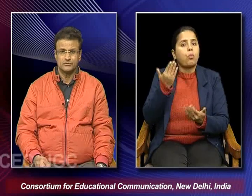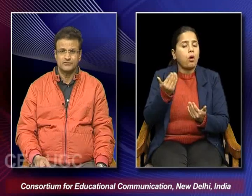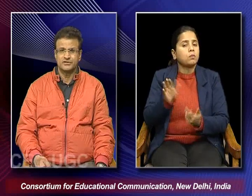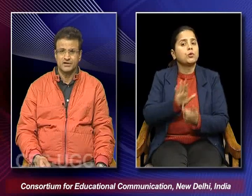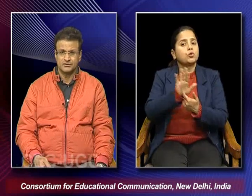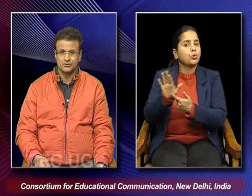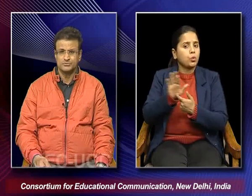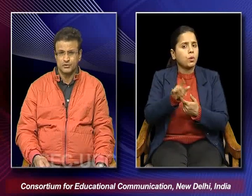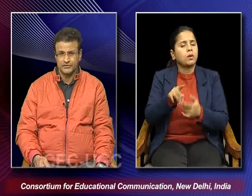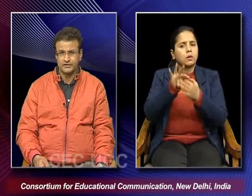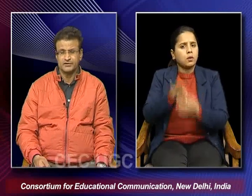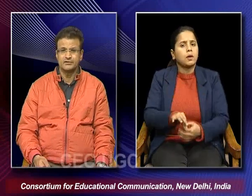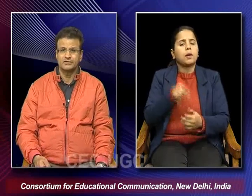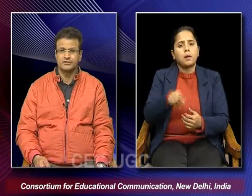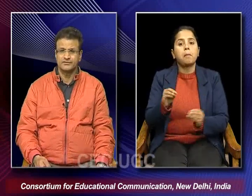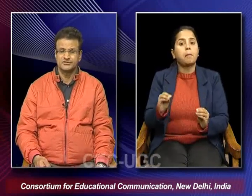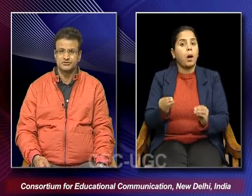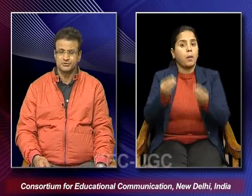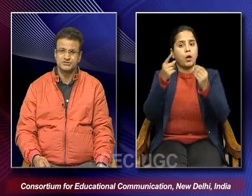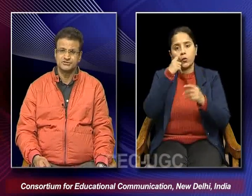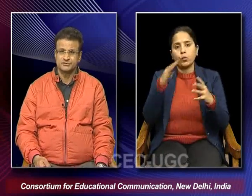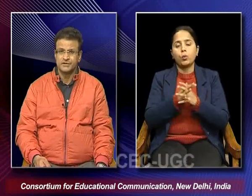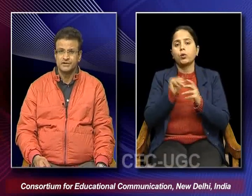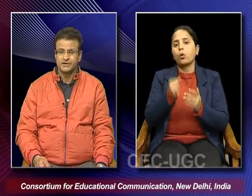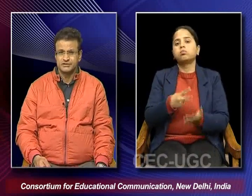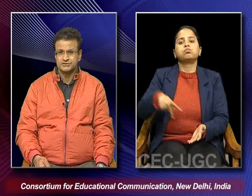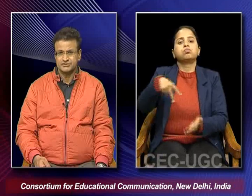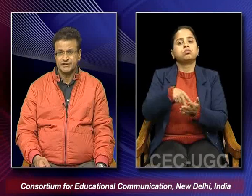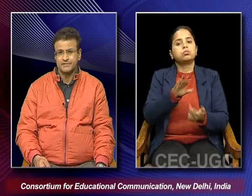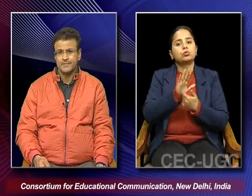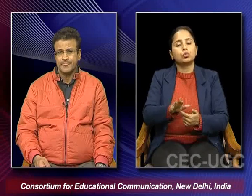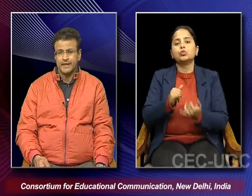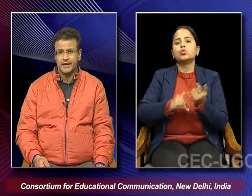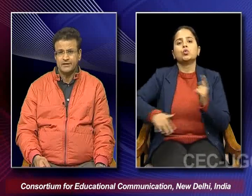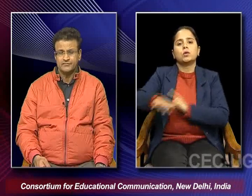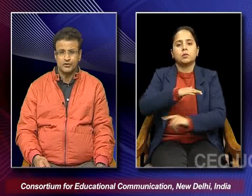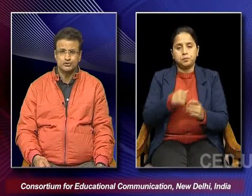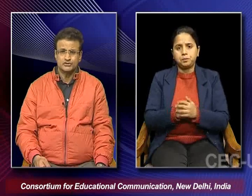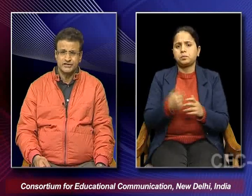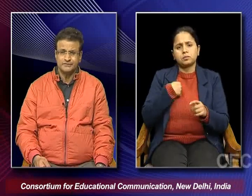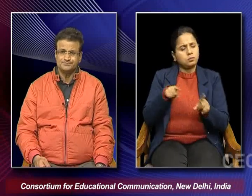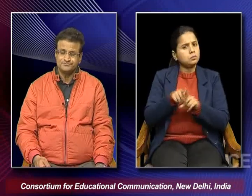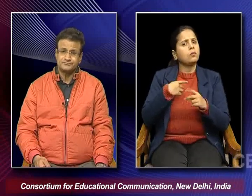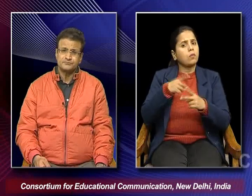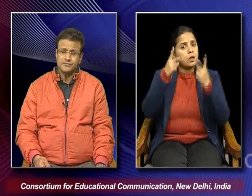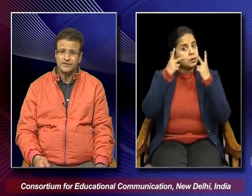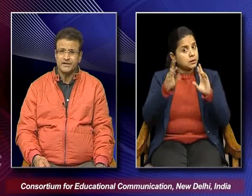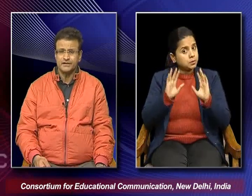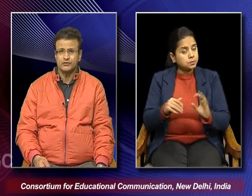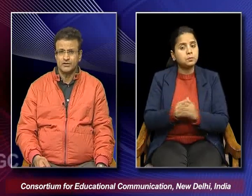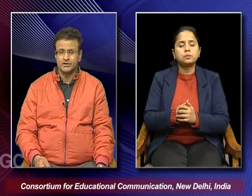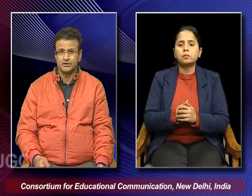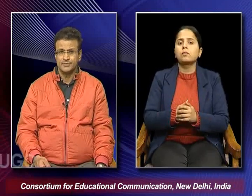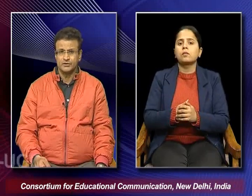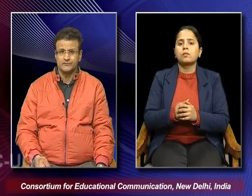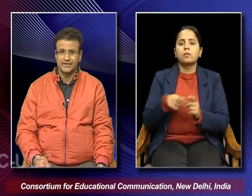about with regard to improving the women's position in the society. And we also see that